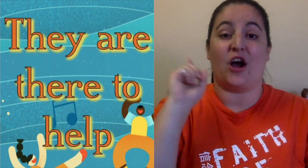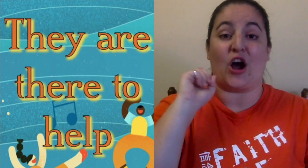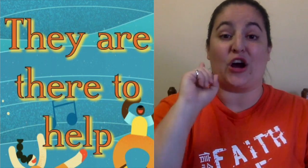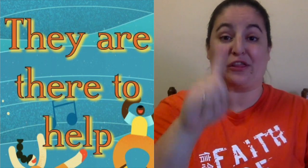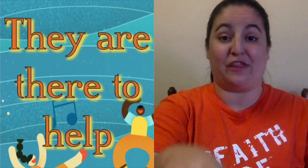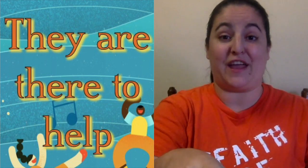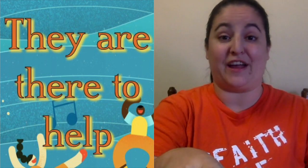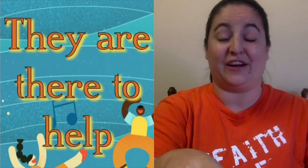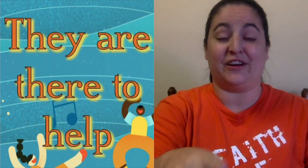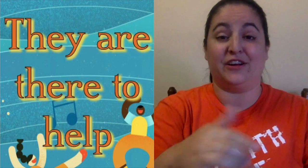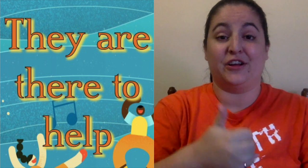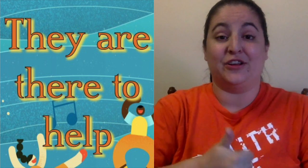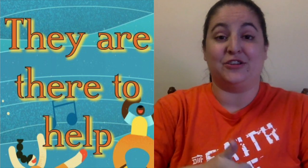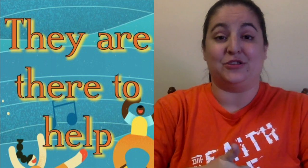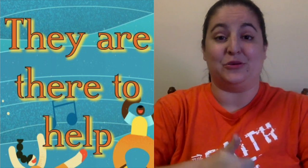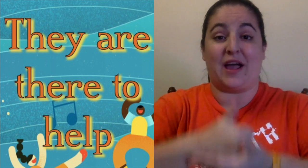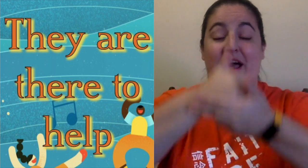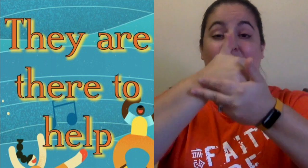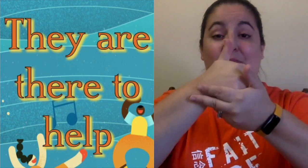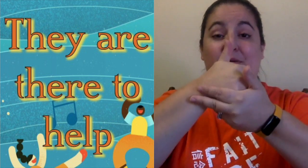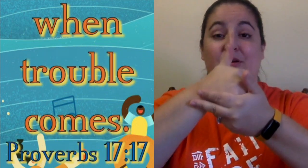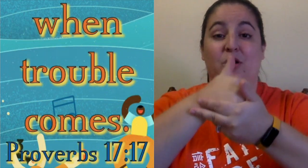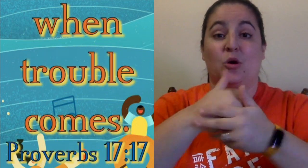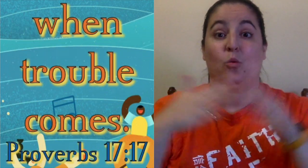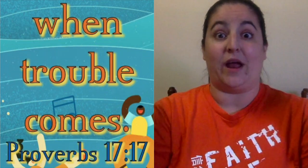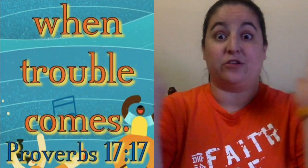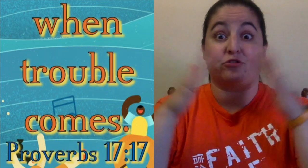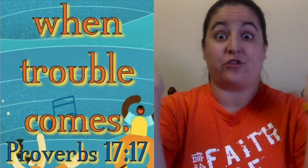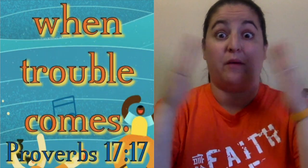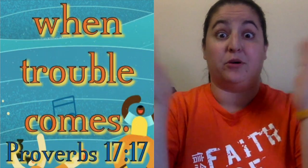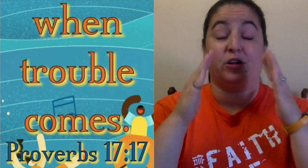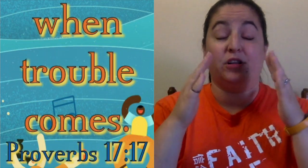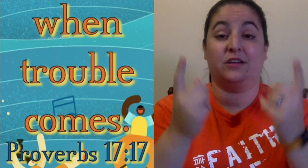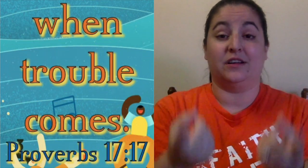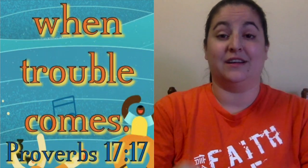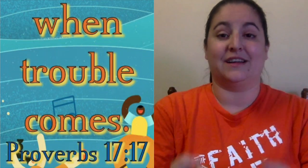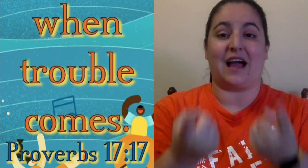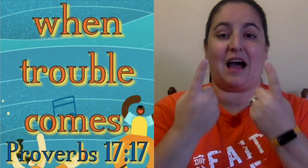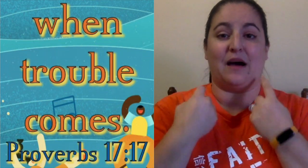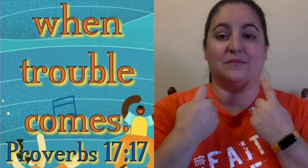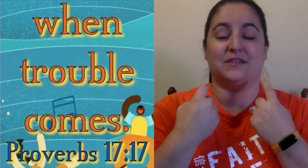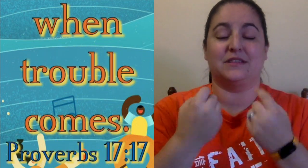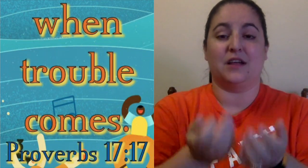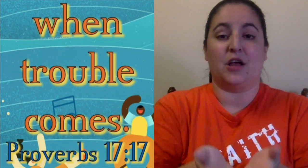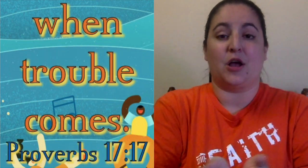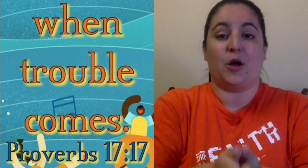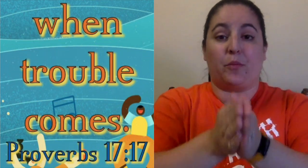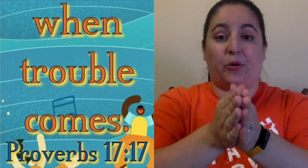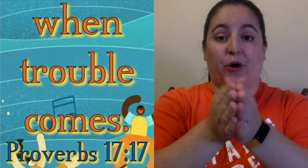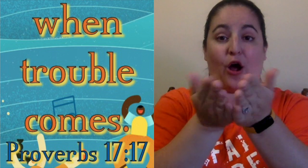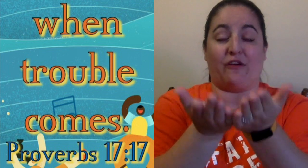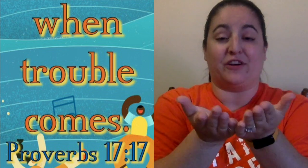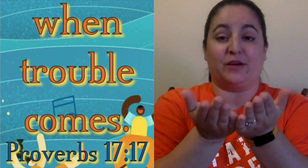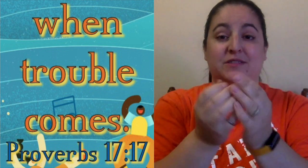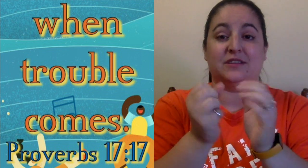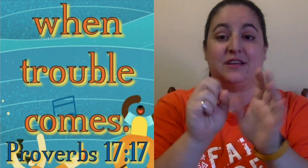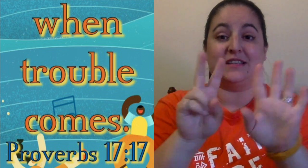Proverbs 17:17. Let's put it all together. A friend loves at